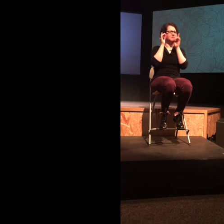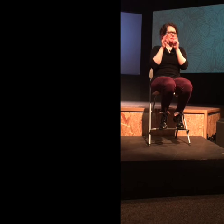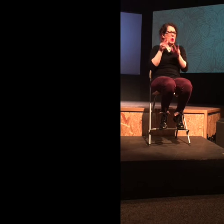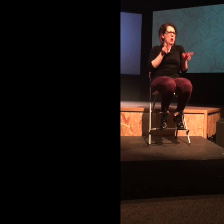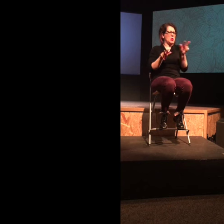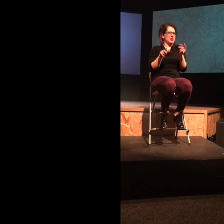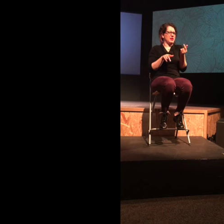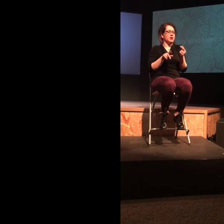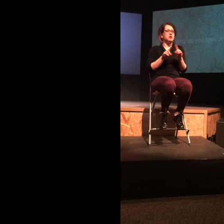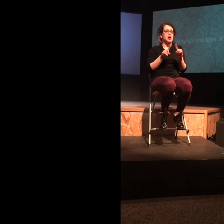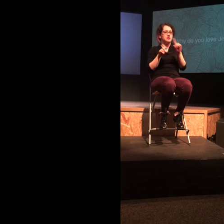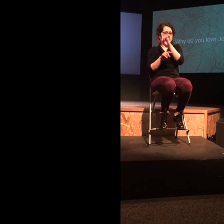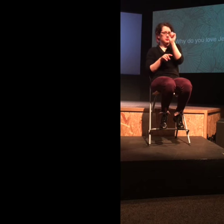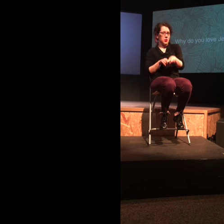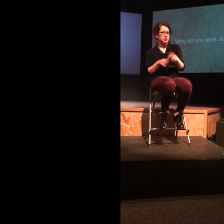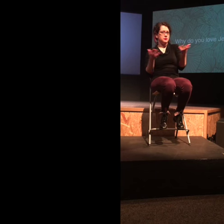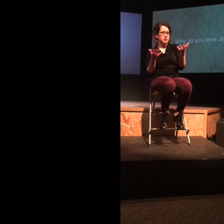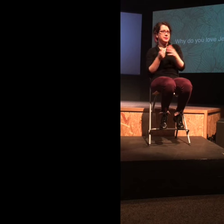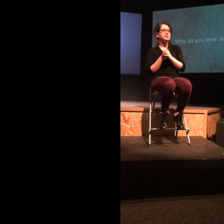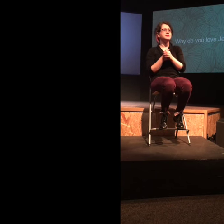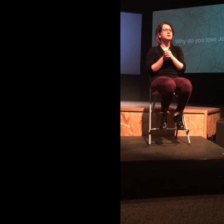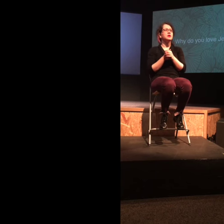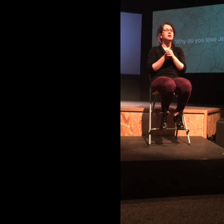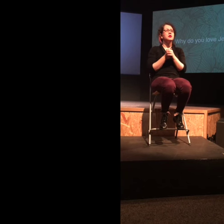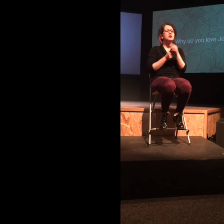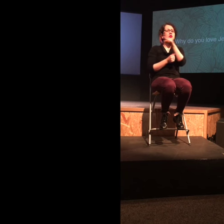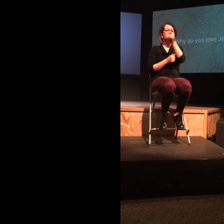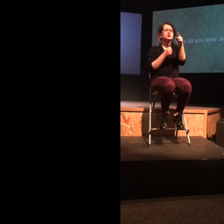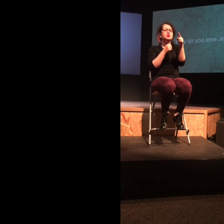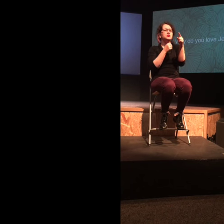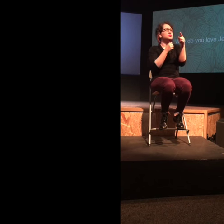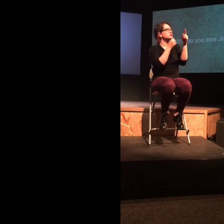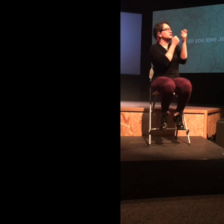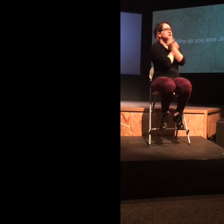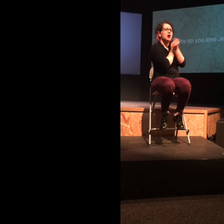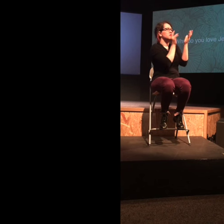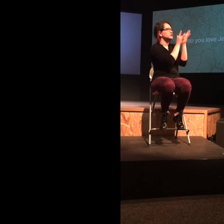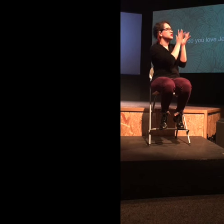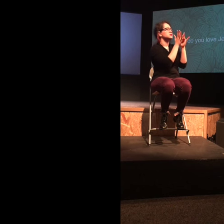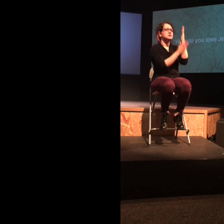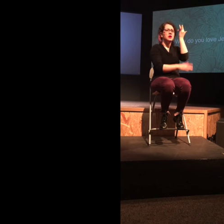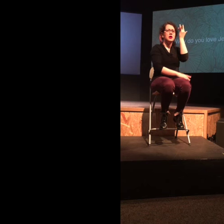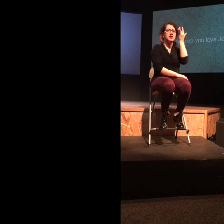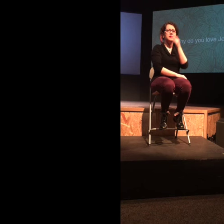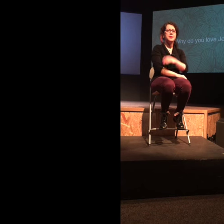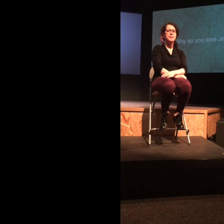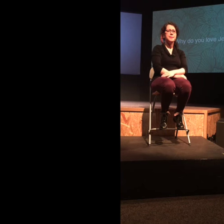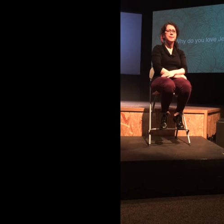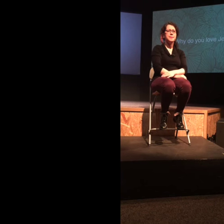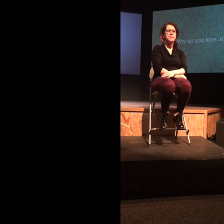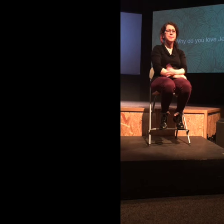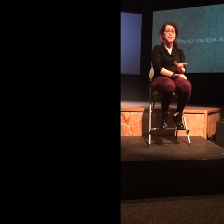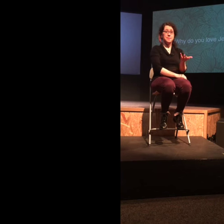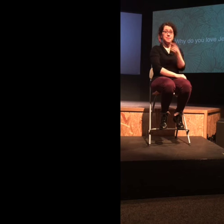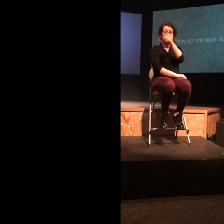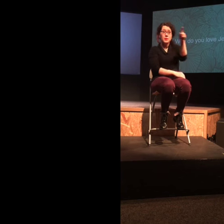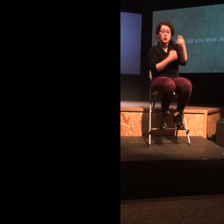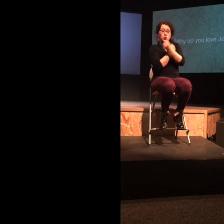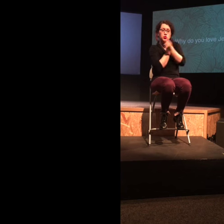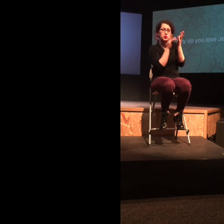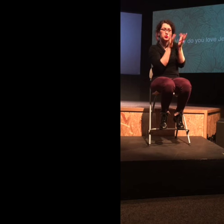this is the question that to reflect on. Why do you love Jesus? Why do you love Jesus? For